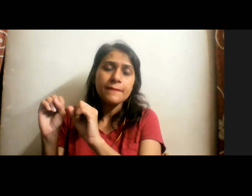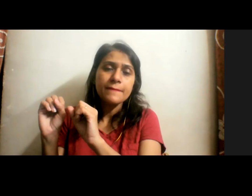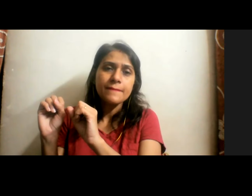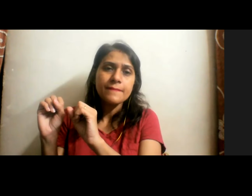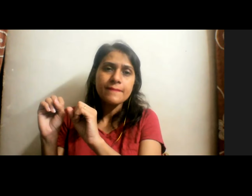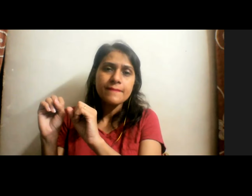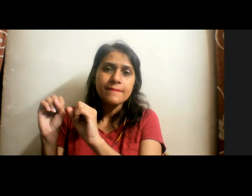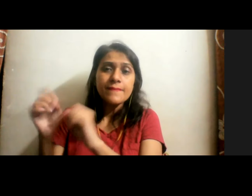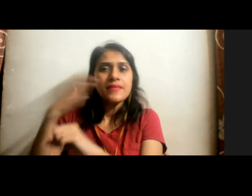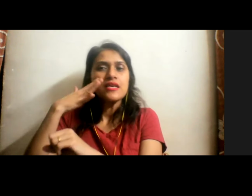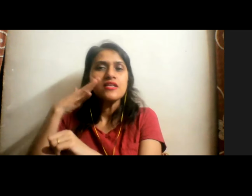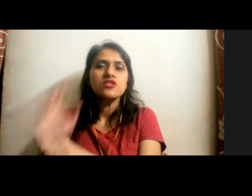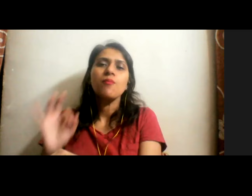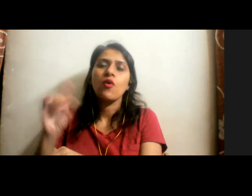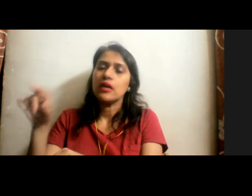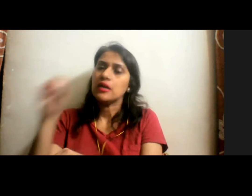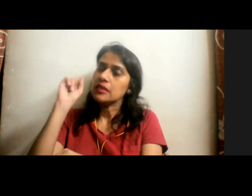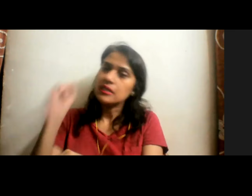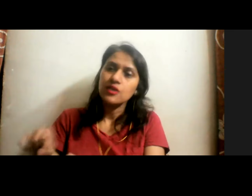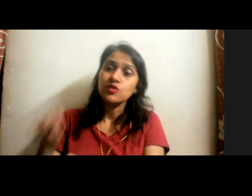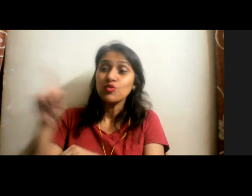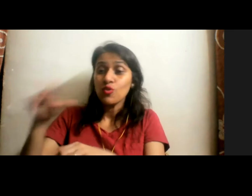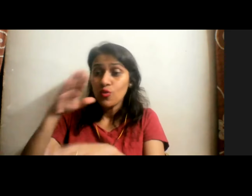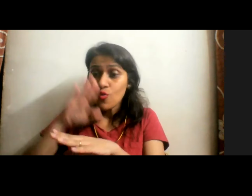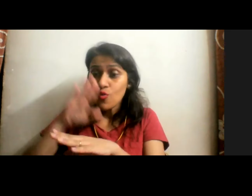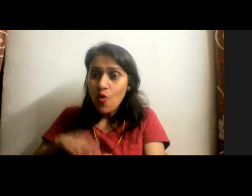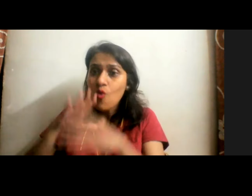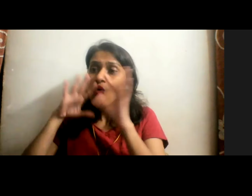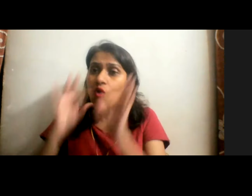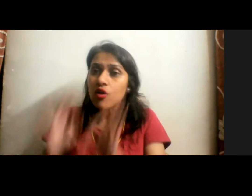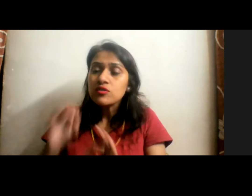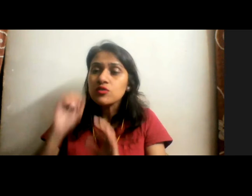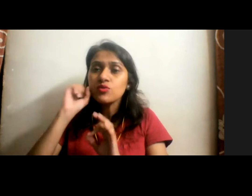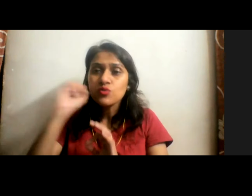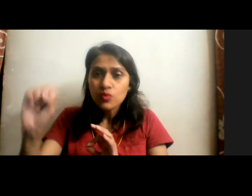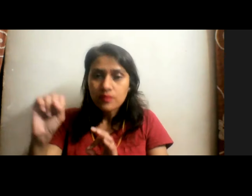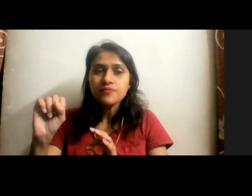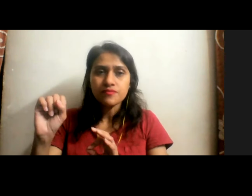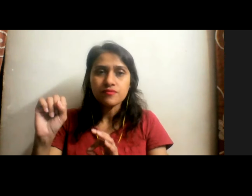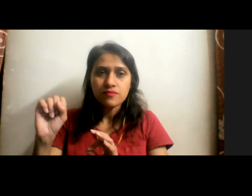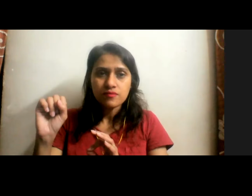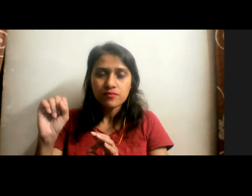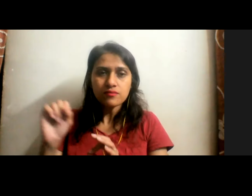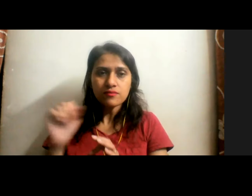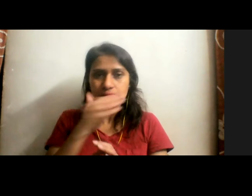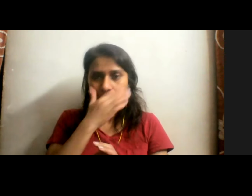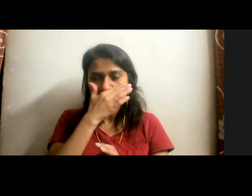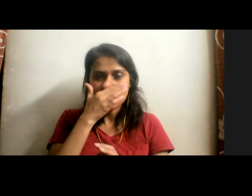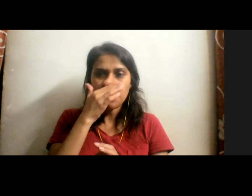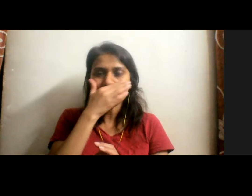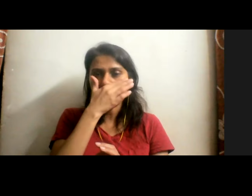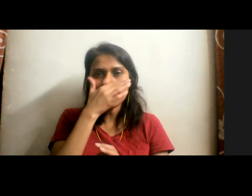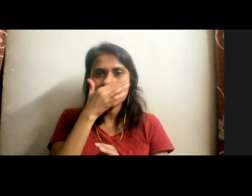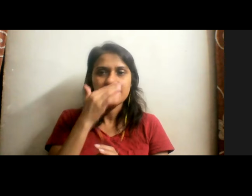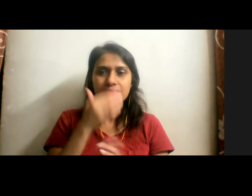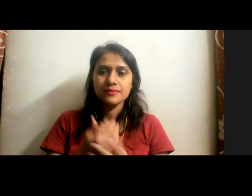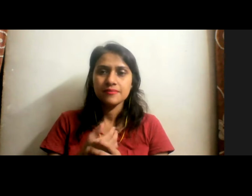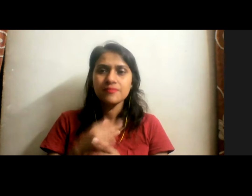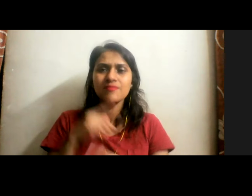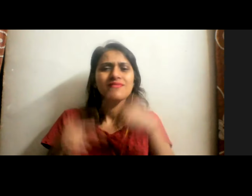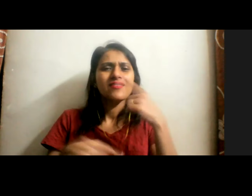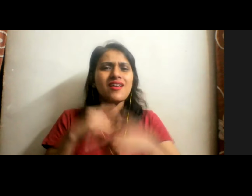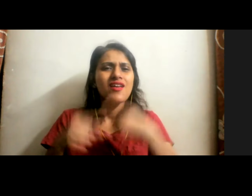becomes important here, because the way you will view things, maybe the things that would come across as very day-to-day or normal,